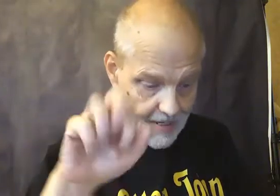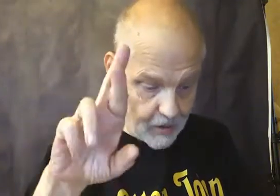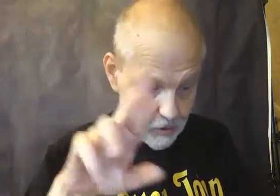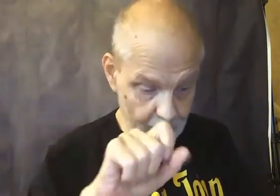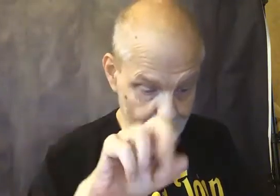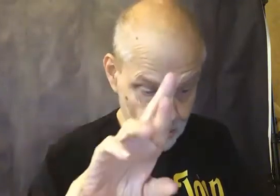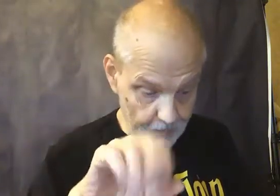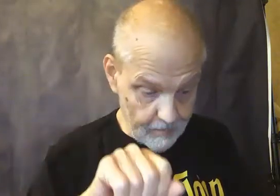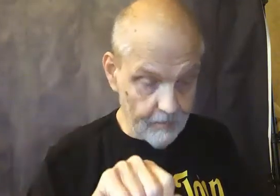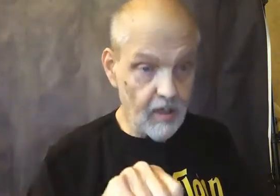Air.